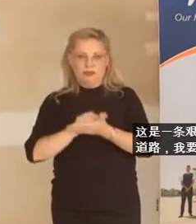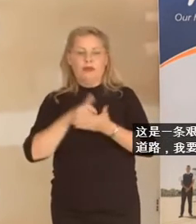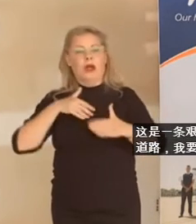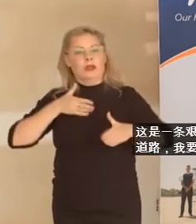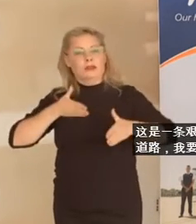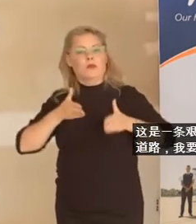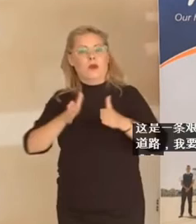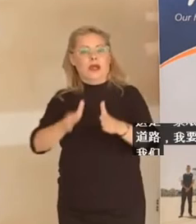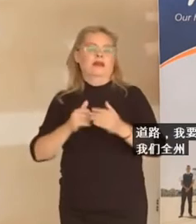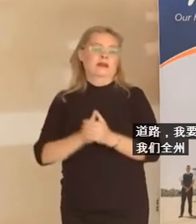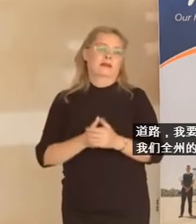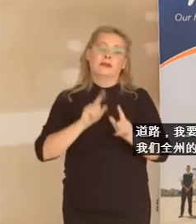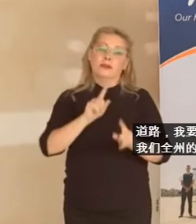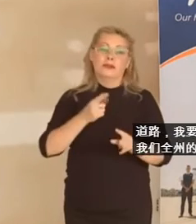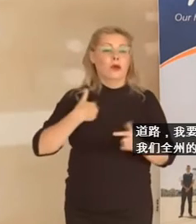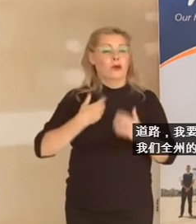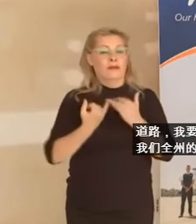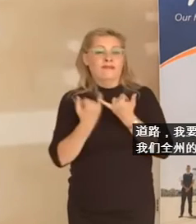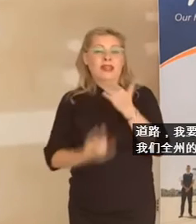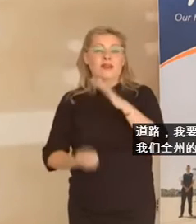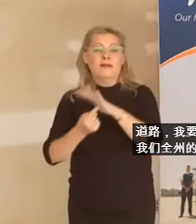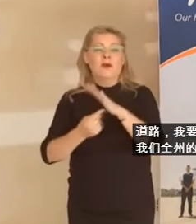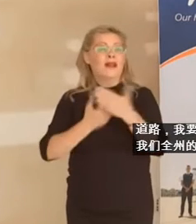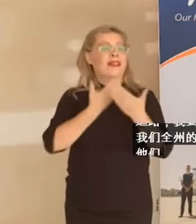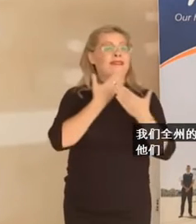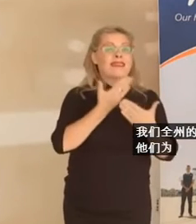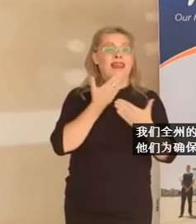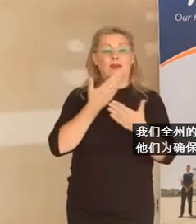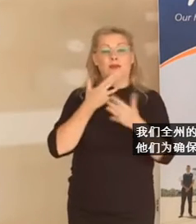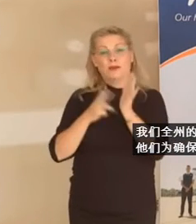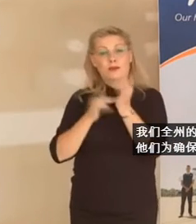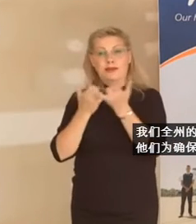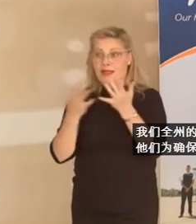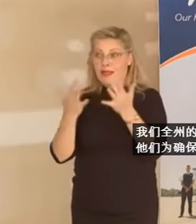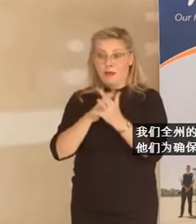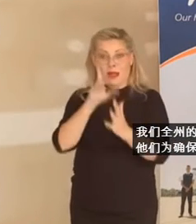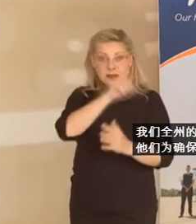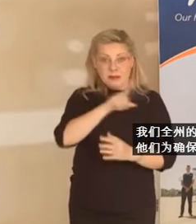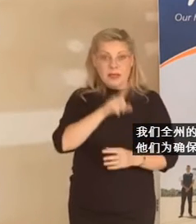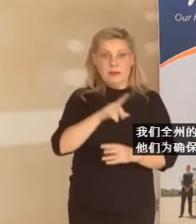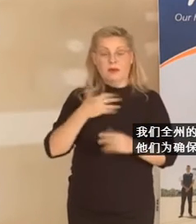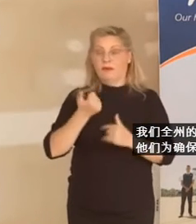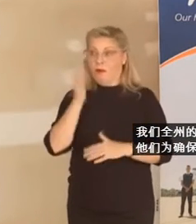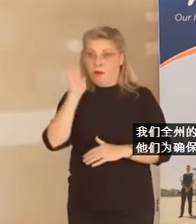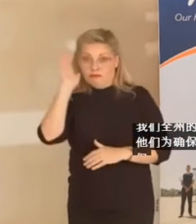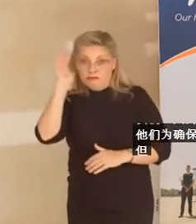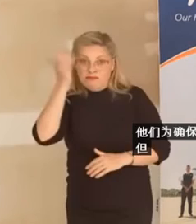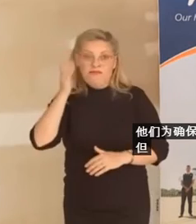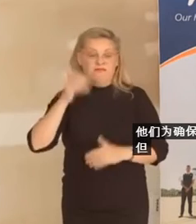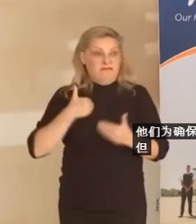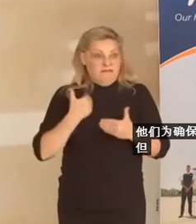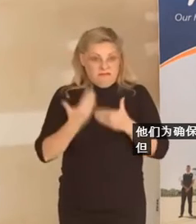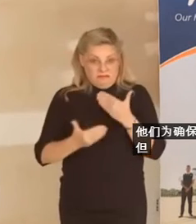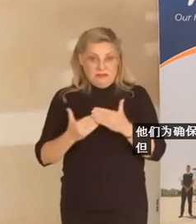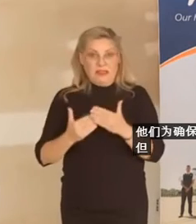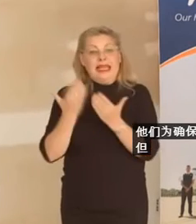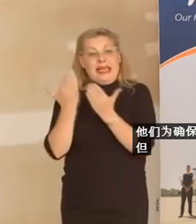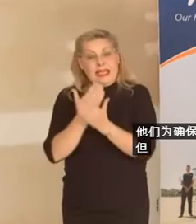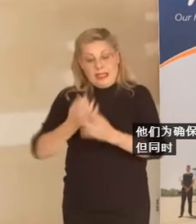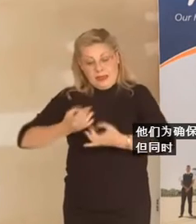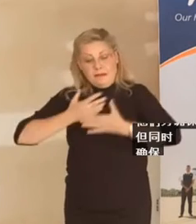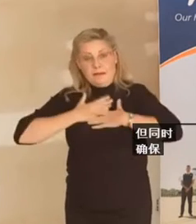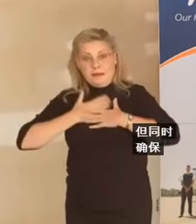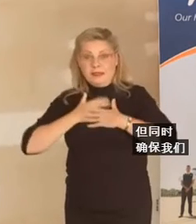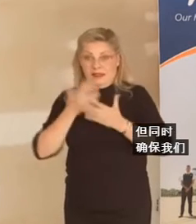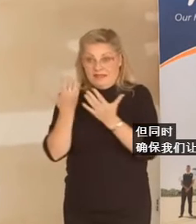And I want to thank everybody across our state for the efforts and the sacrifices that they continue to make in keeping them safe, but at the